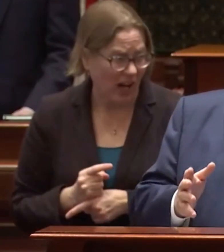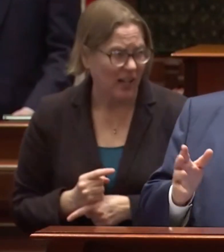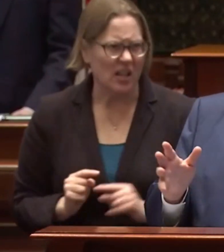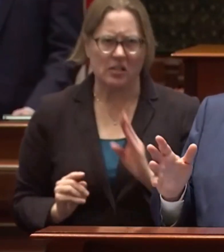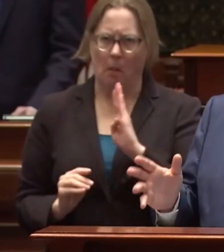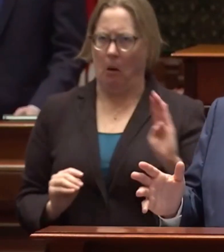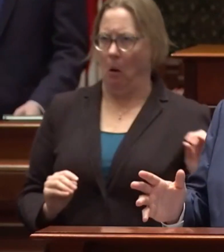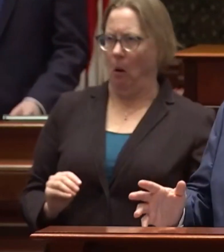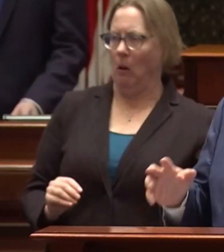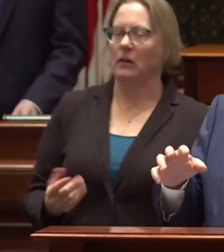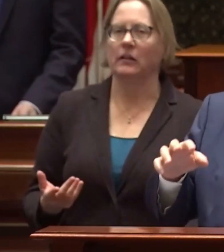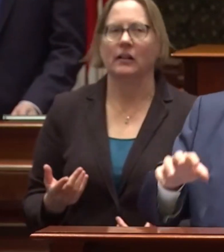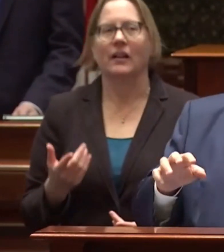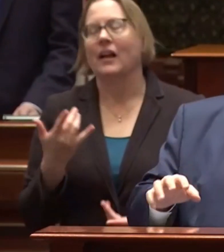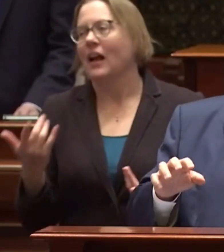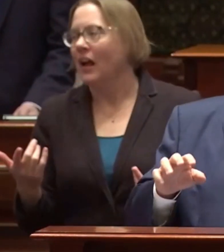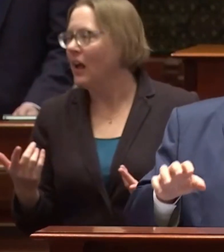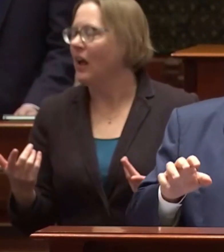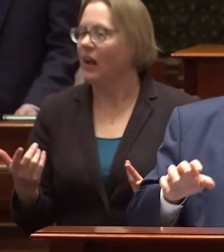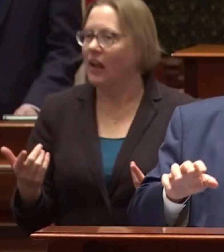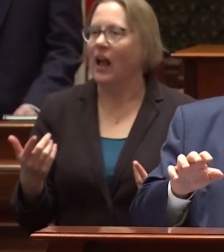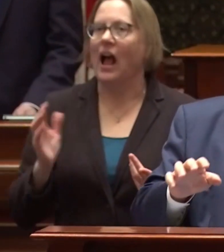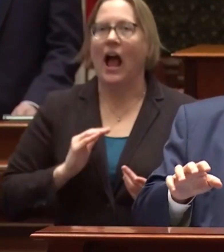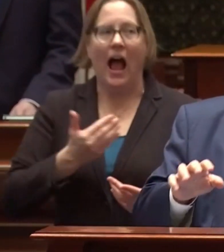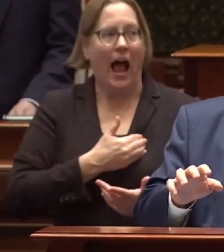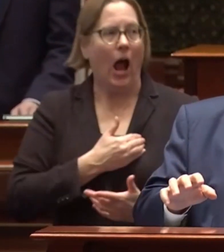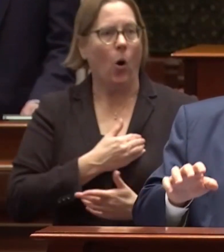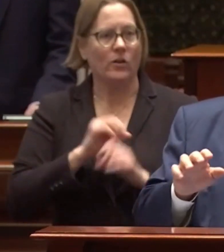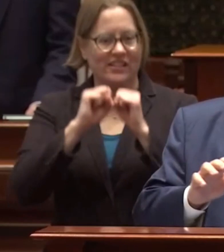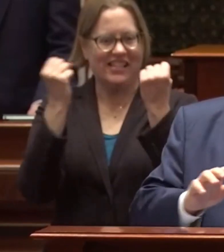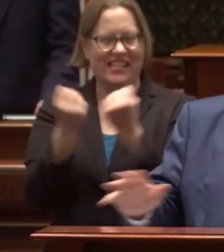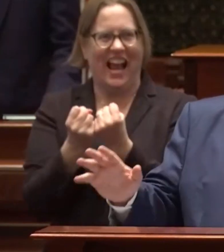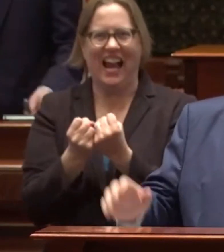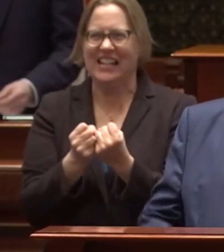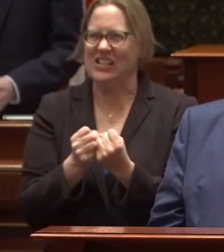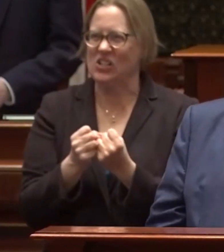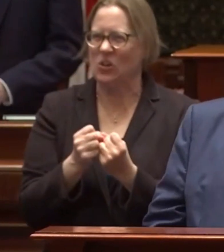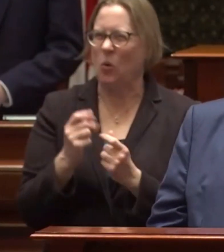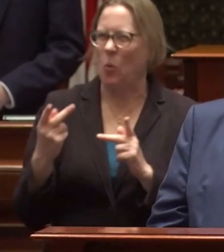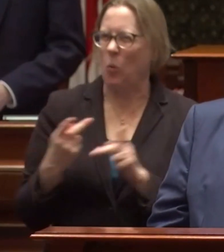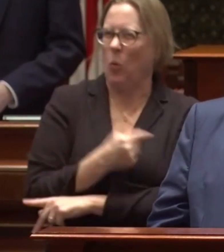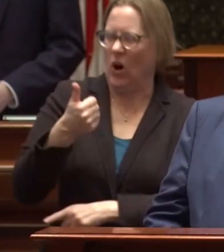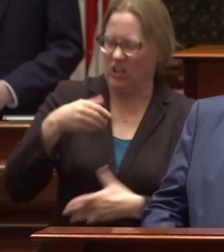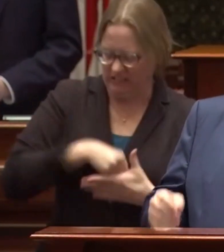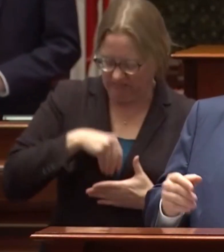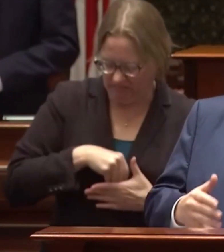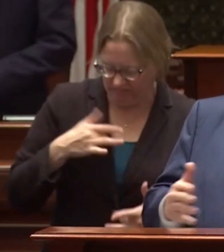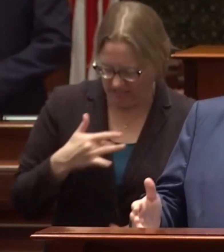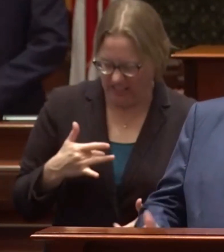Time might march forward, but our society's worst impulses seem never to go away.